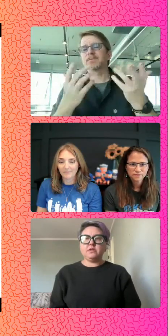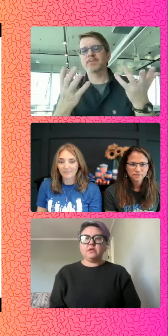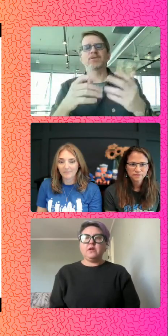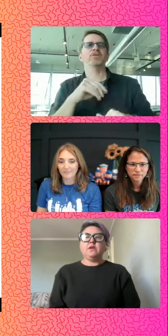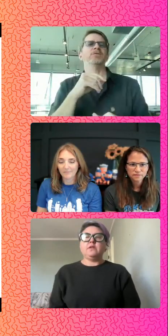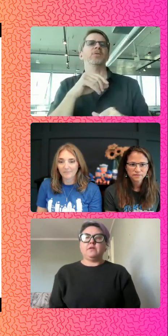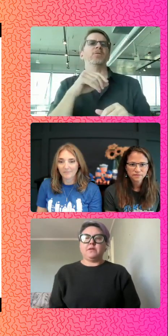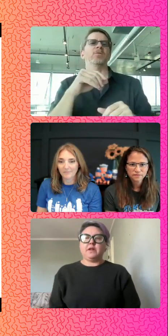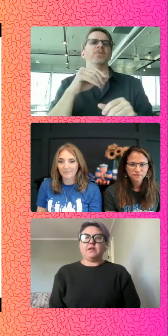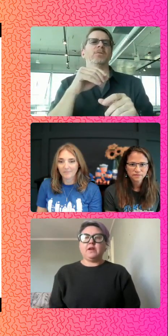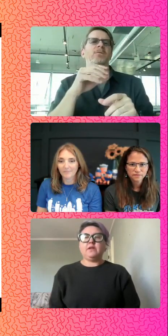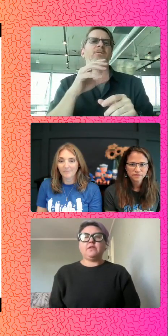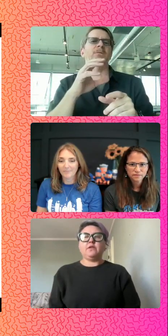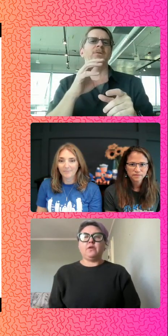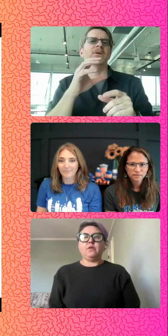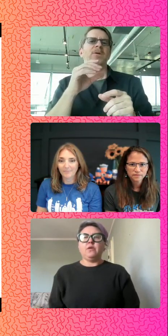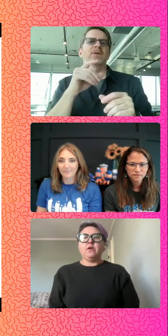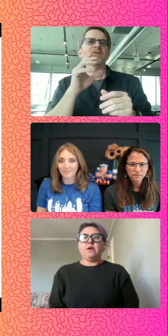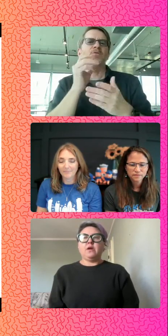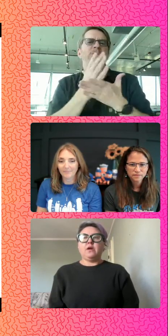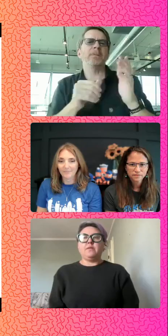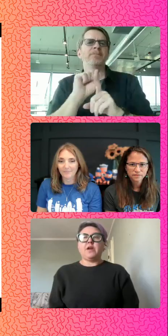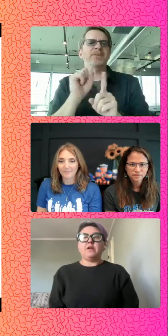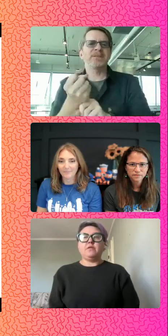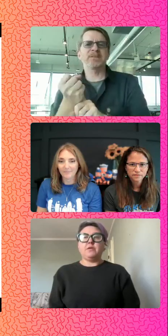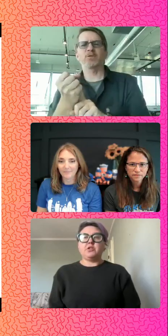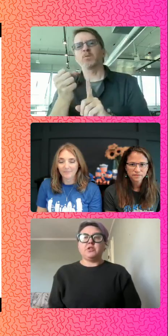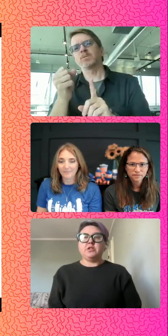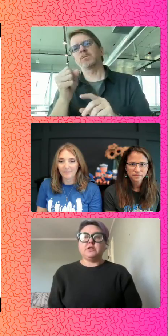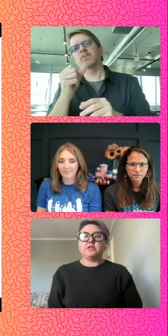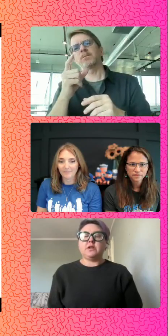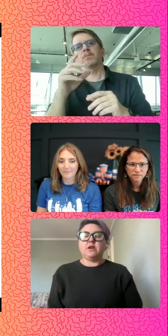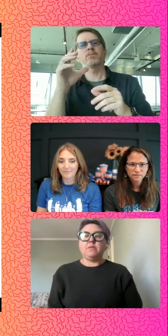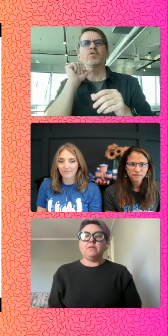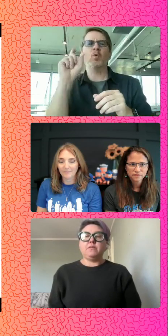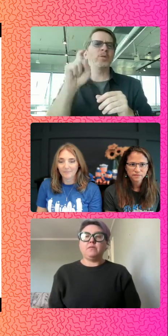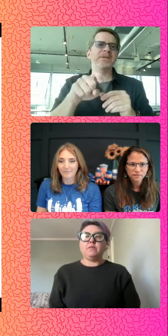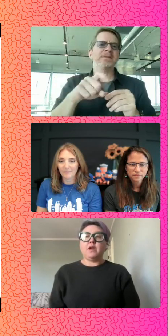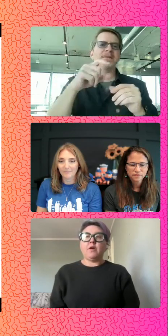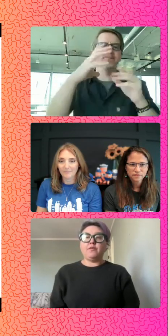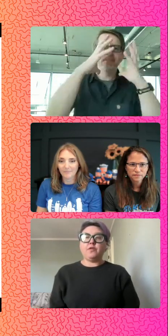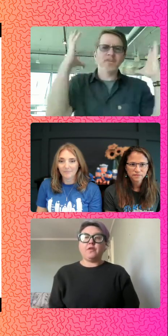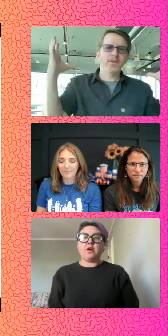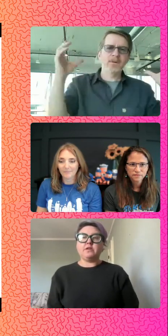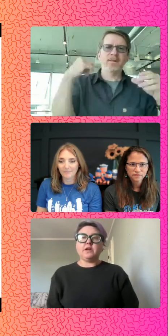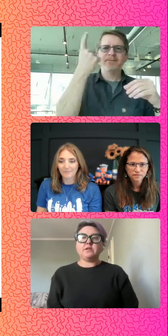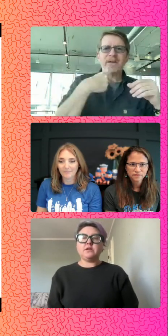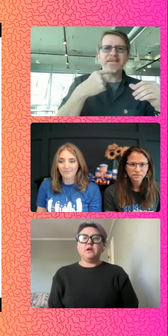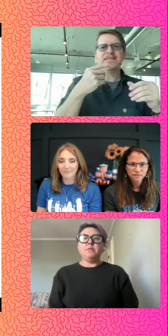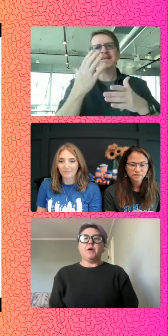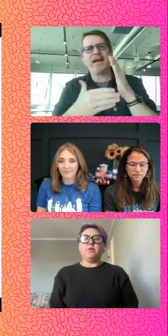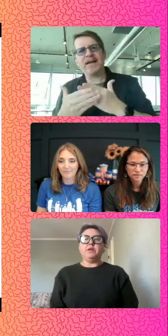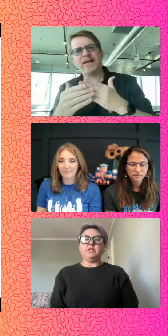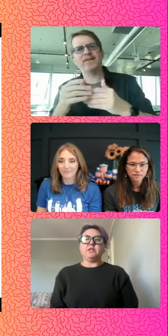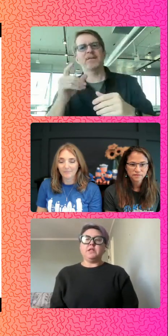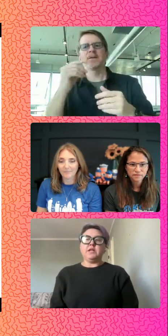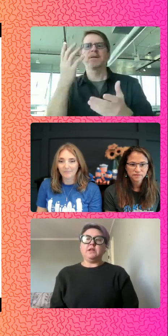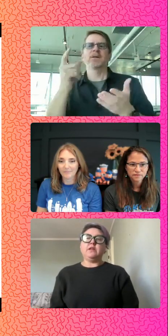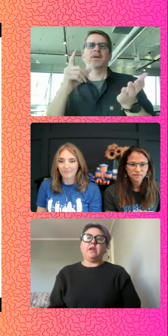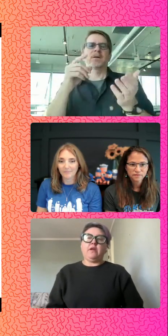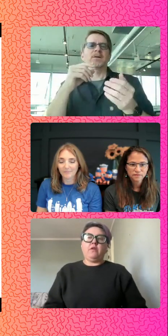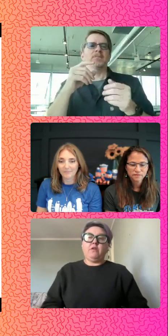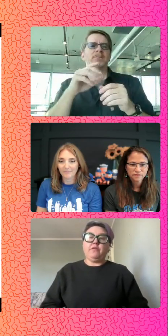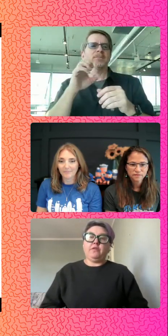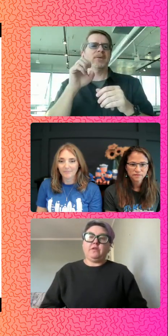question, something like that. So that information is helpful for context, but we didn't